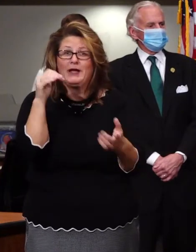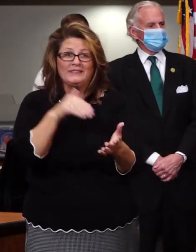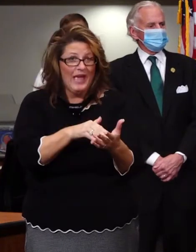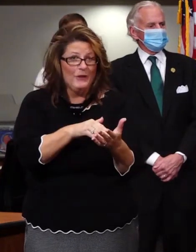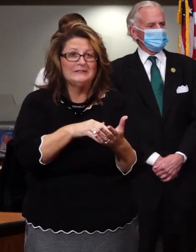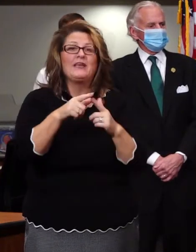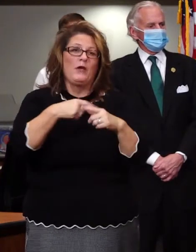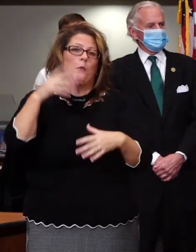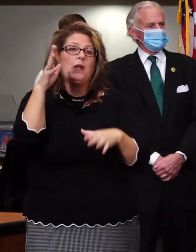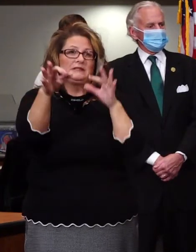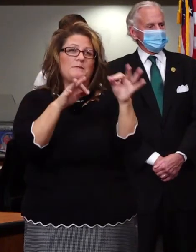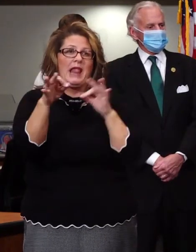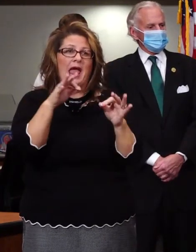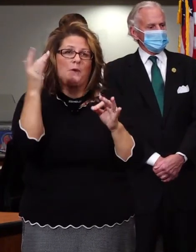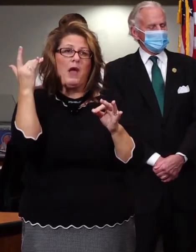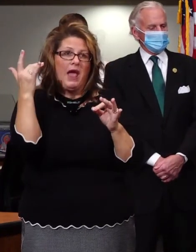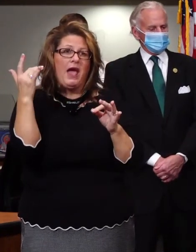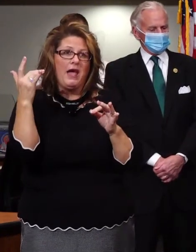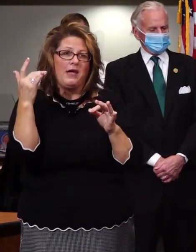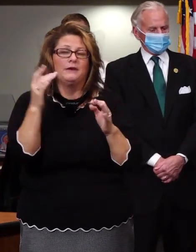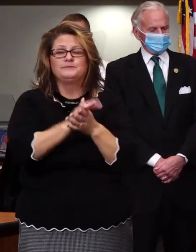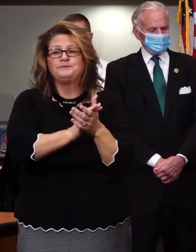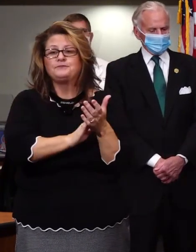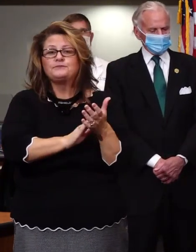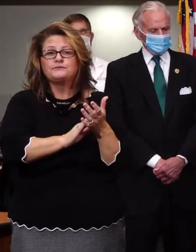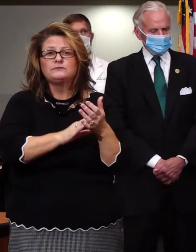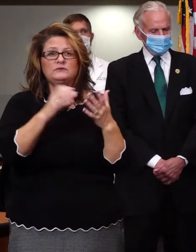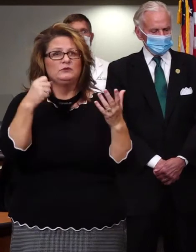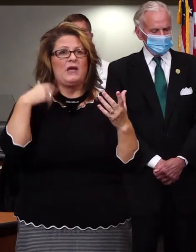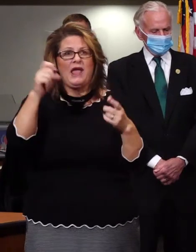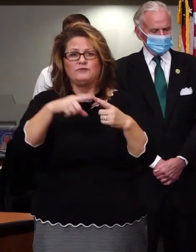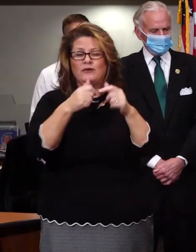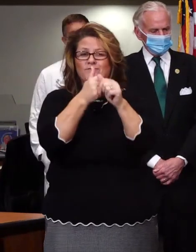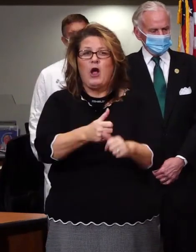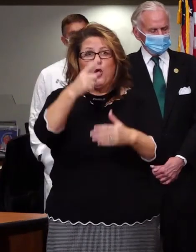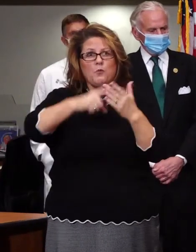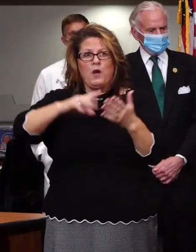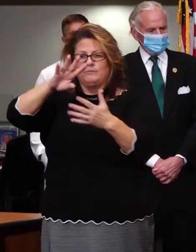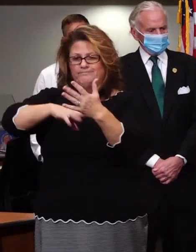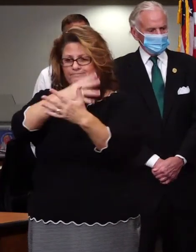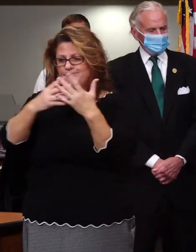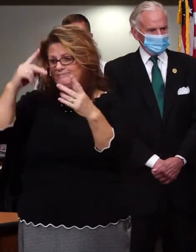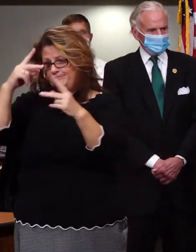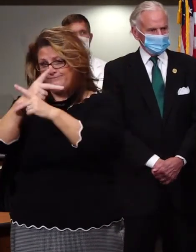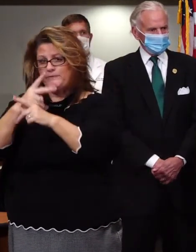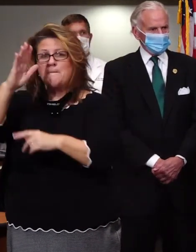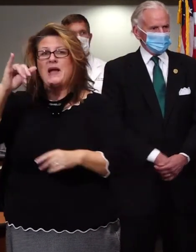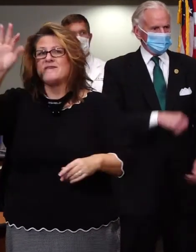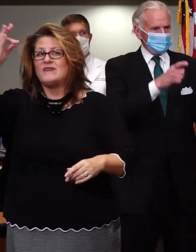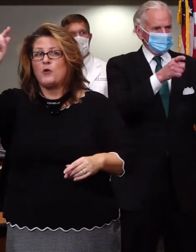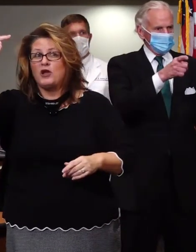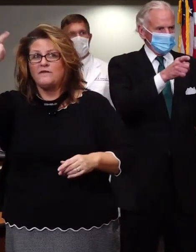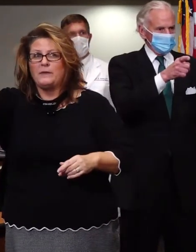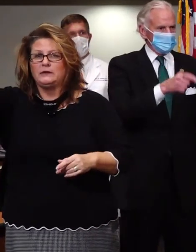that's at. So it's all based on the allocations on specific pro rata algorithms done from the federal government. Just a